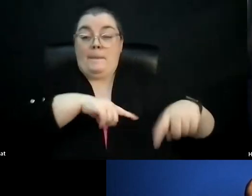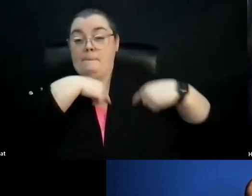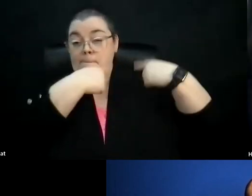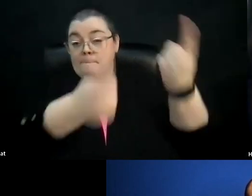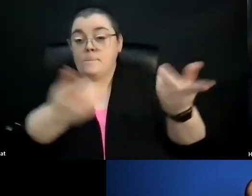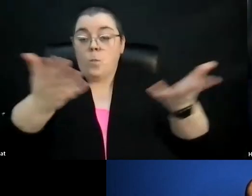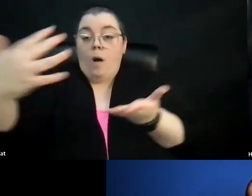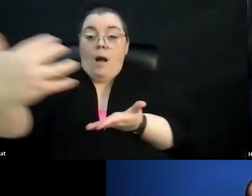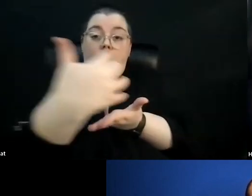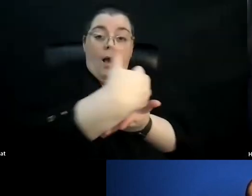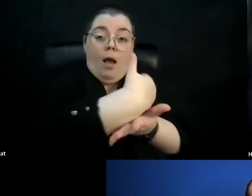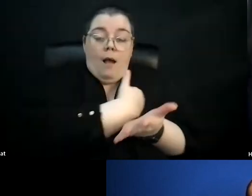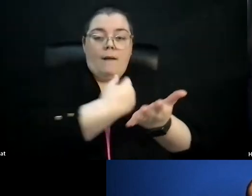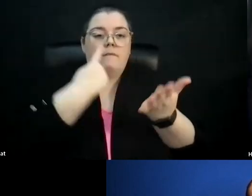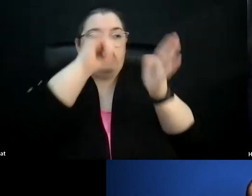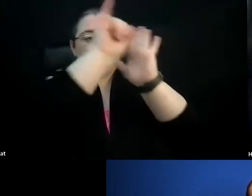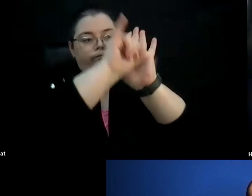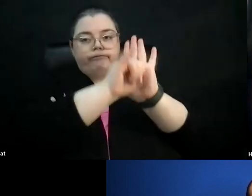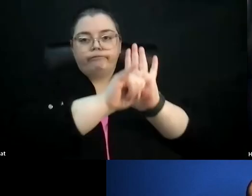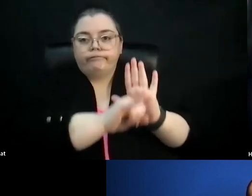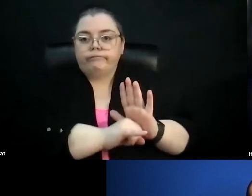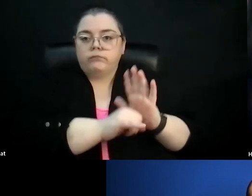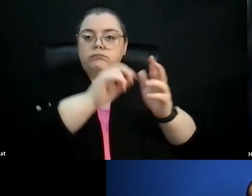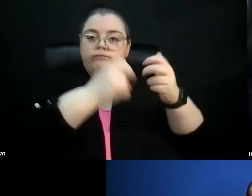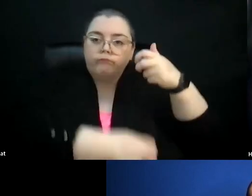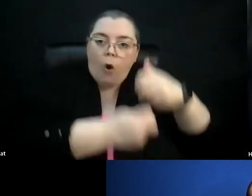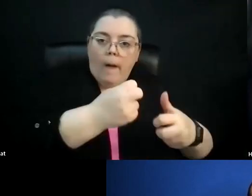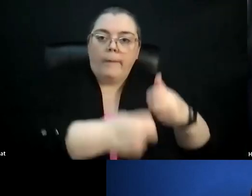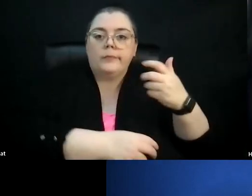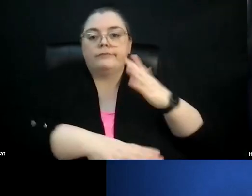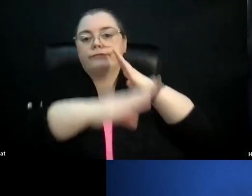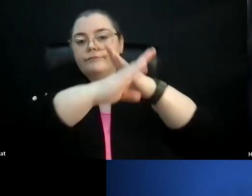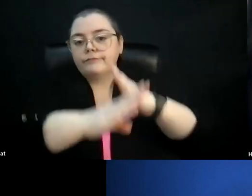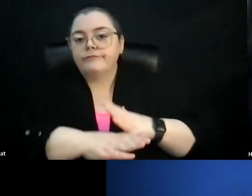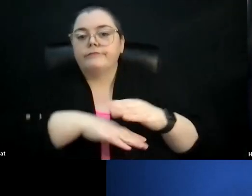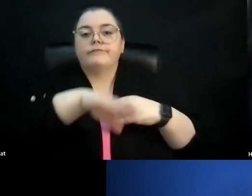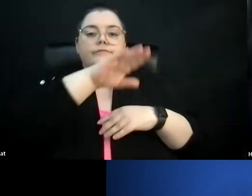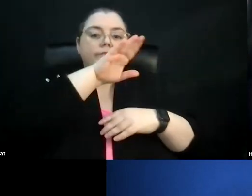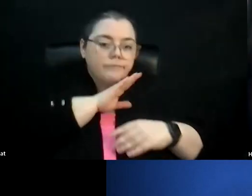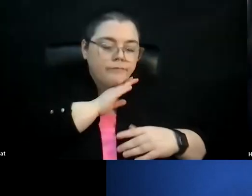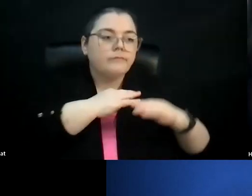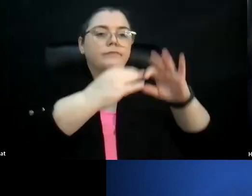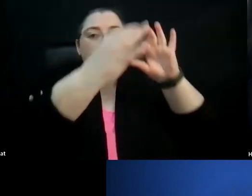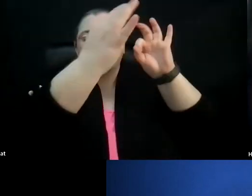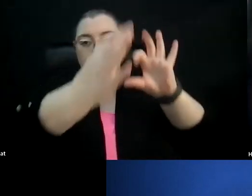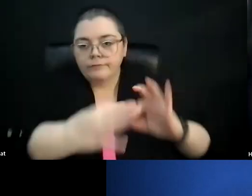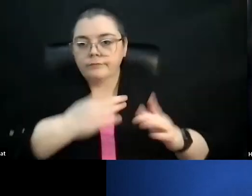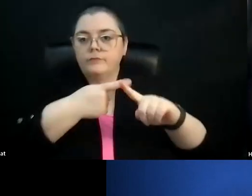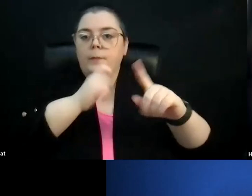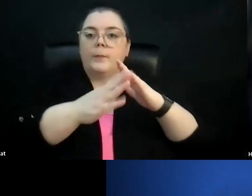those brainstormings were in regards to collecting data in terms of barriers, problems,